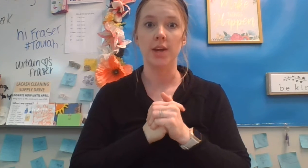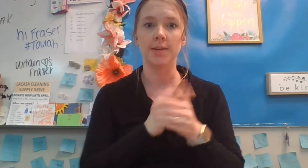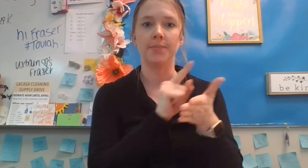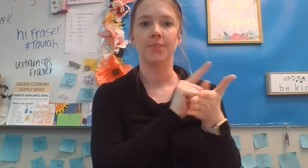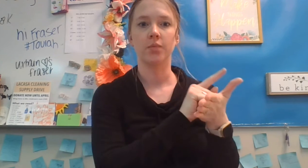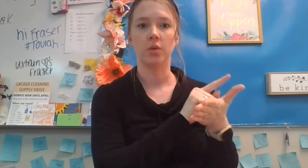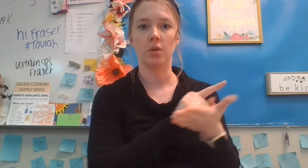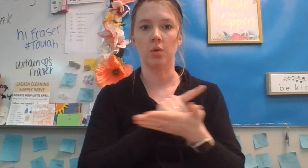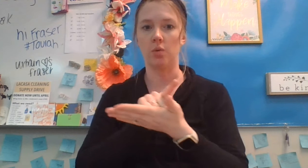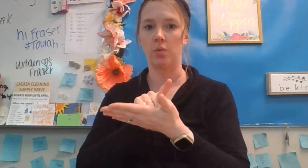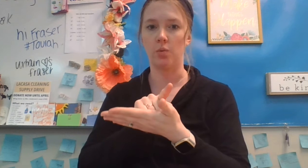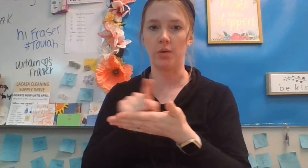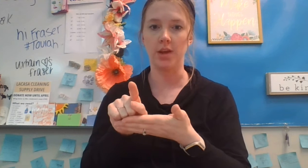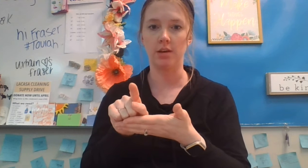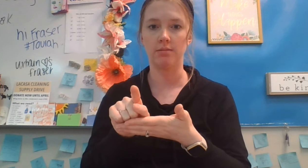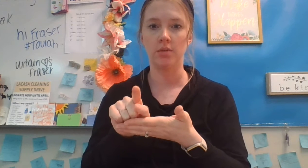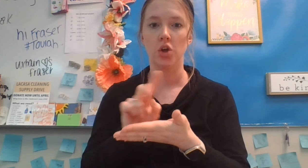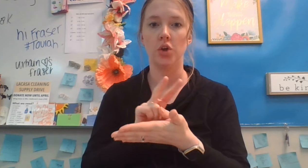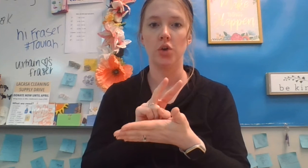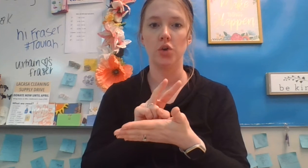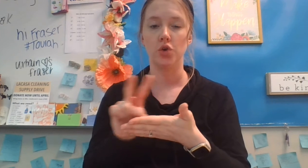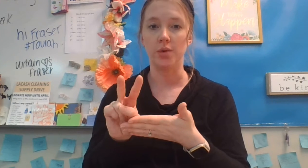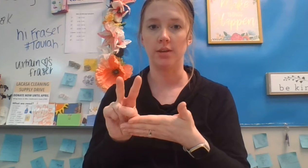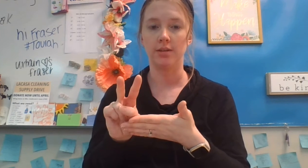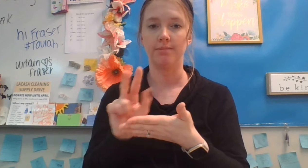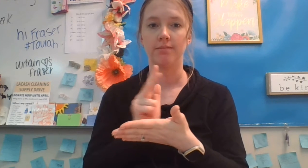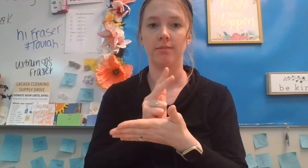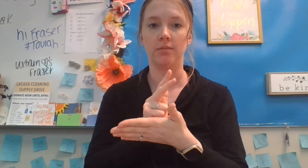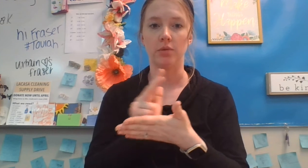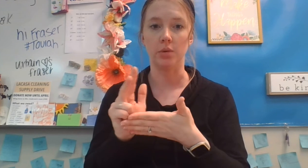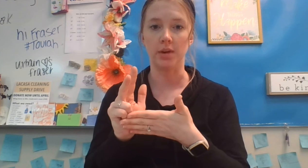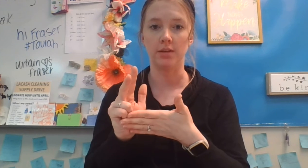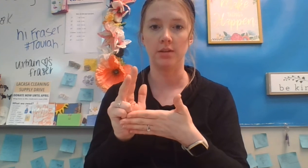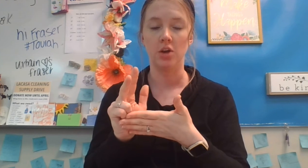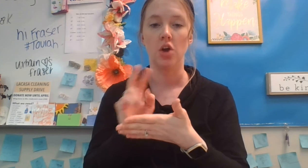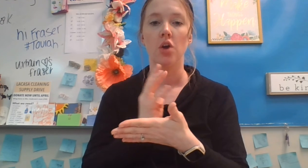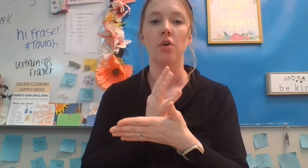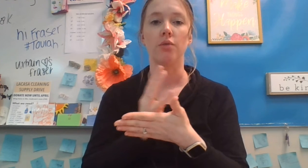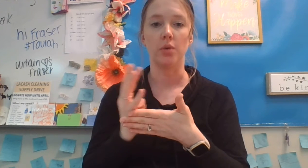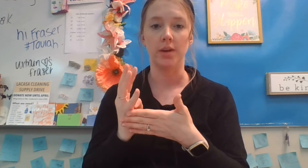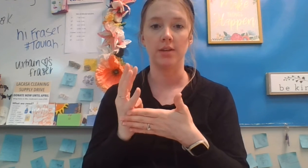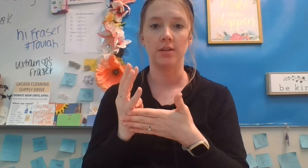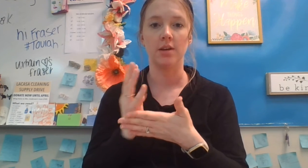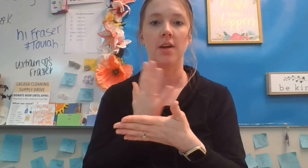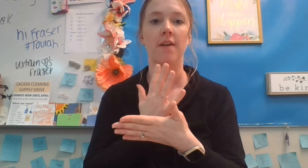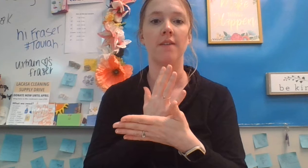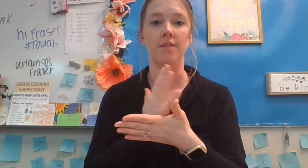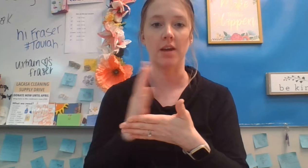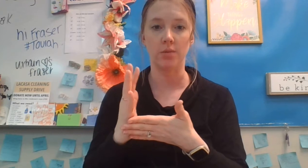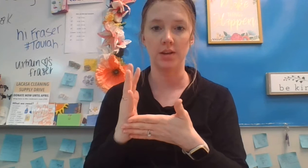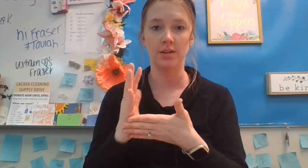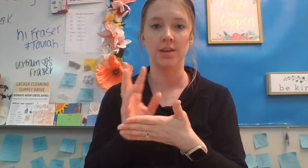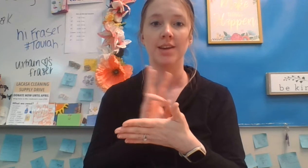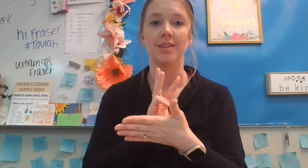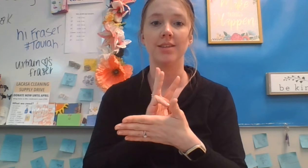Weeks. 1 week, 2 weeks, 3 weeks, 4 weeks, 5 weeks,